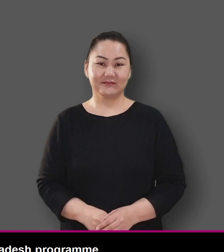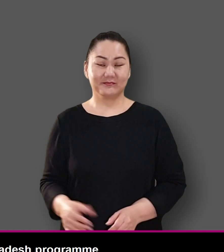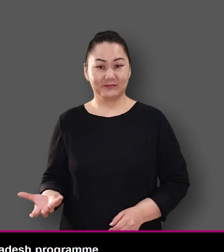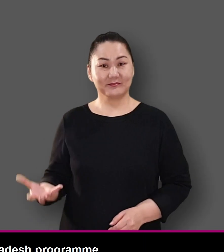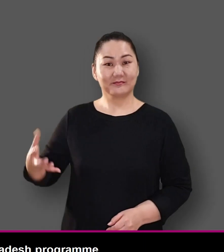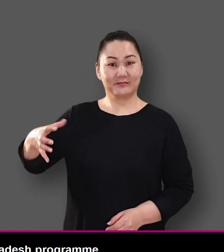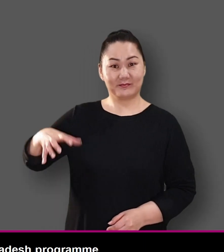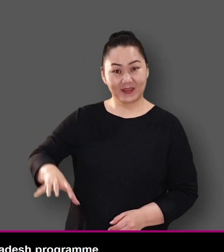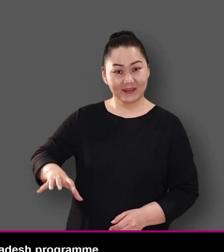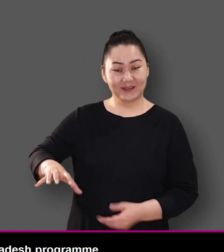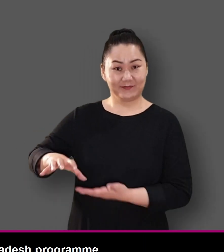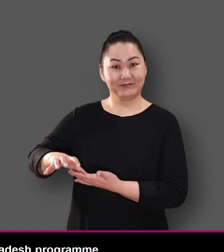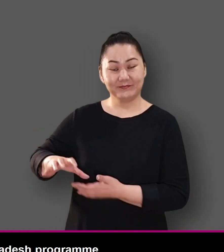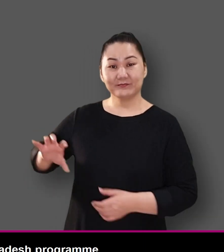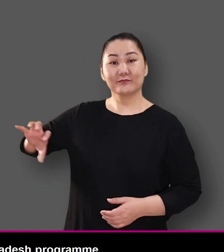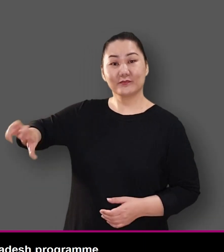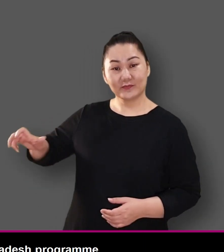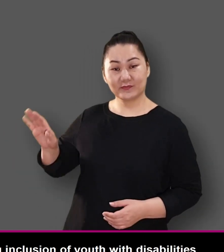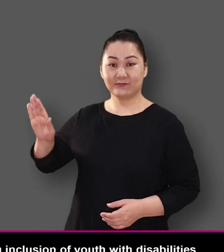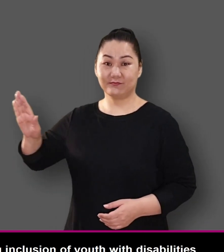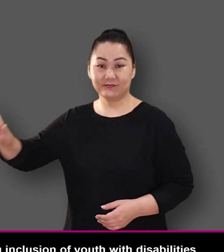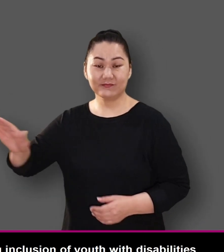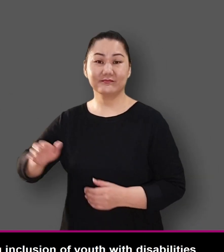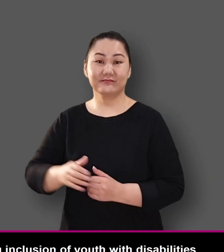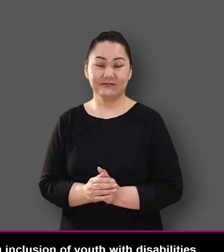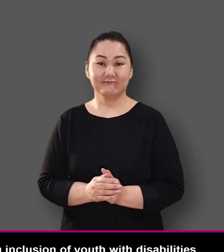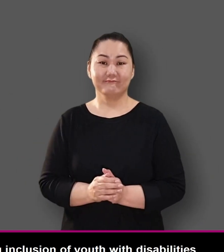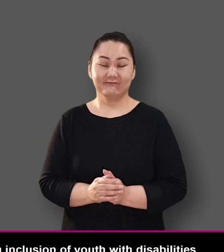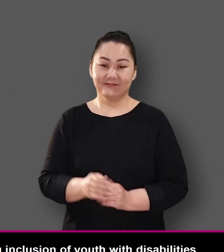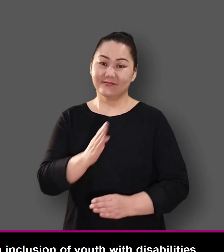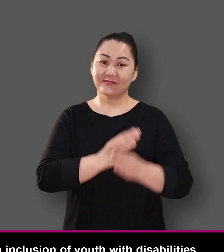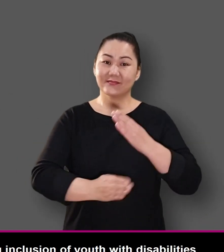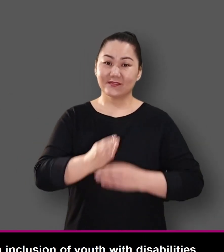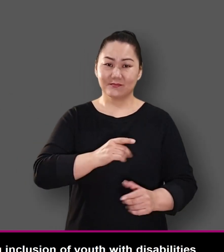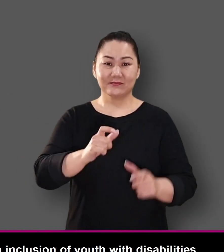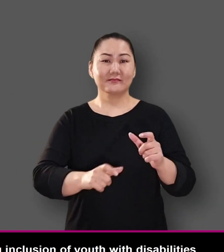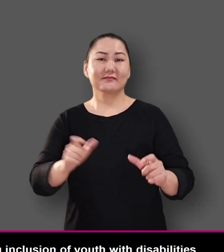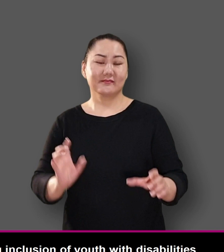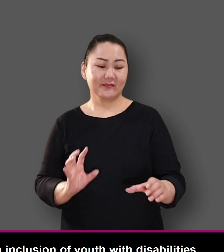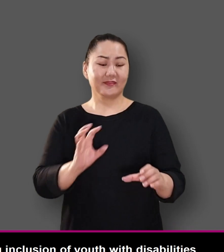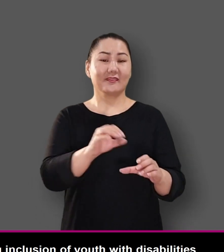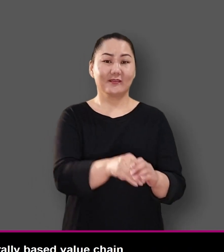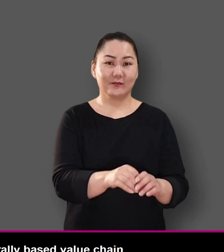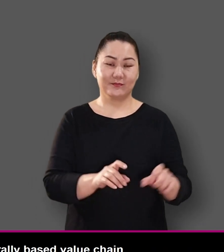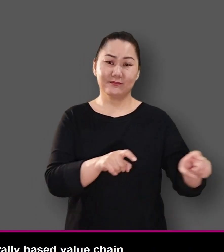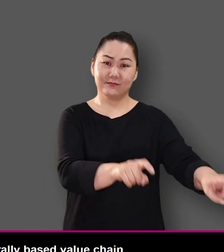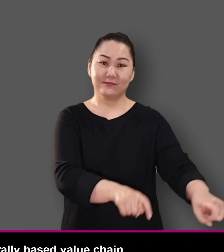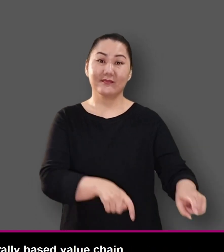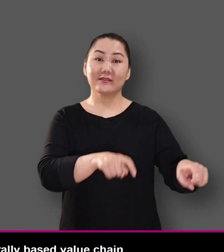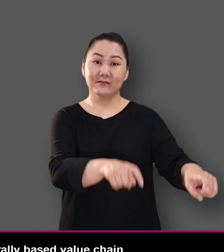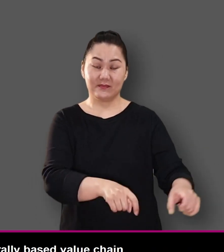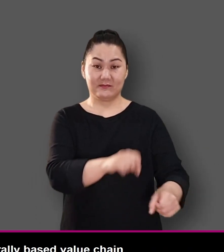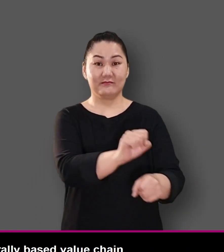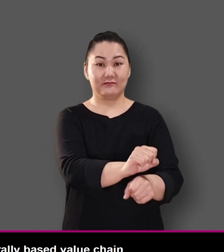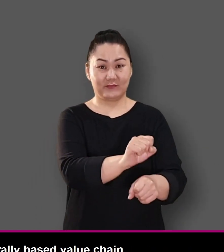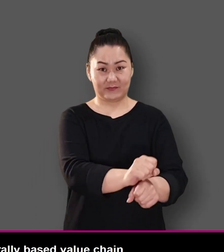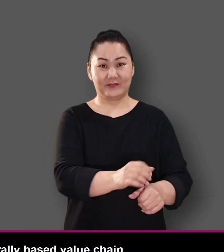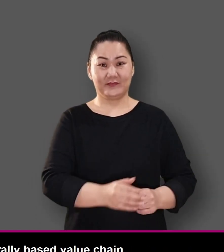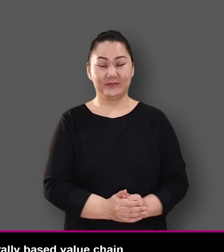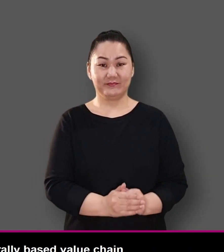In our Bangladesh program, there is evidence of promoting inclusion of youth with disabilities into an agriculturally based value chain